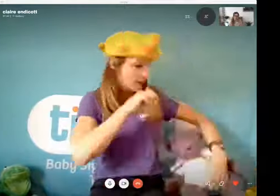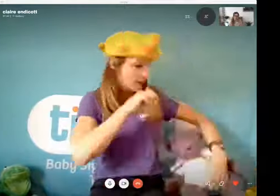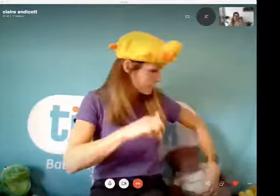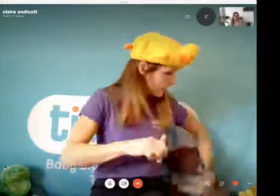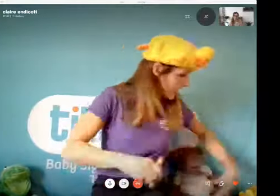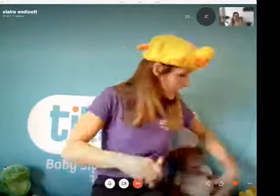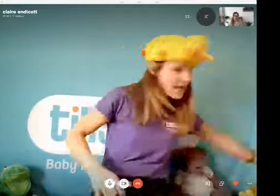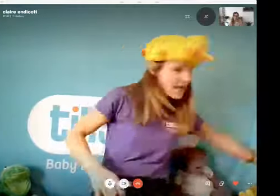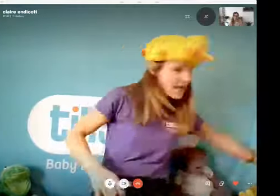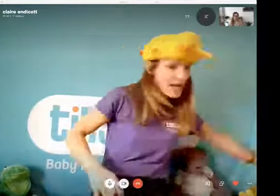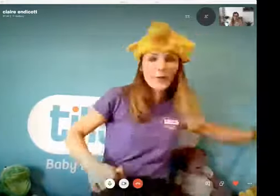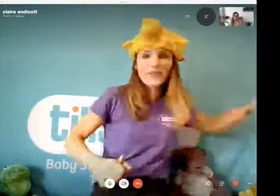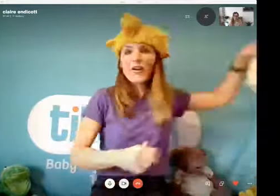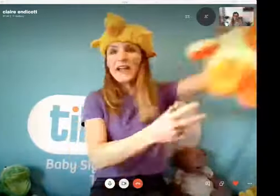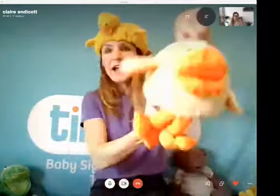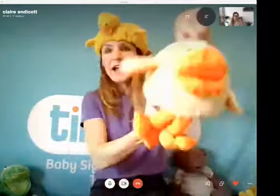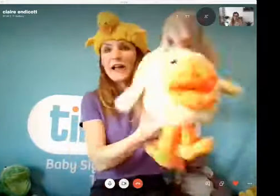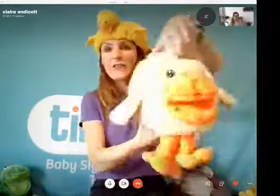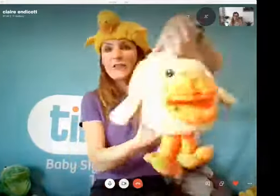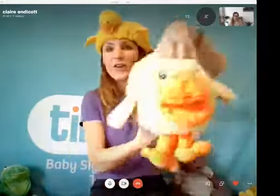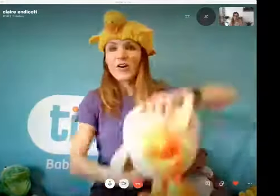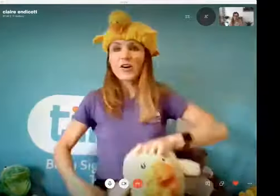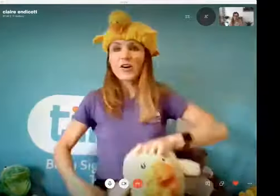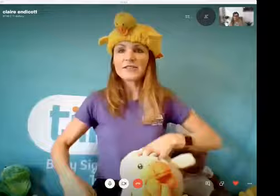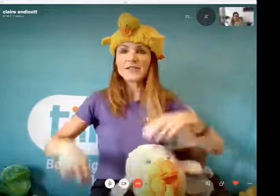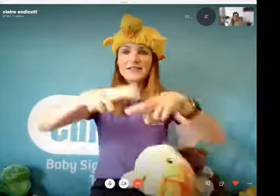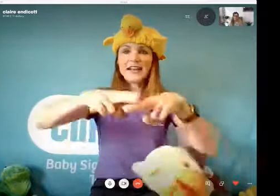So I've got Daddy Duck.